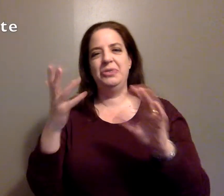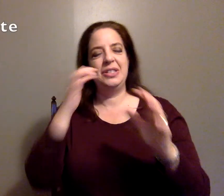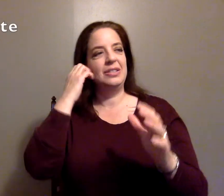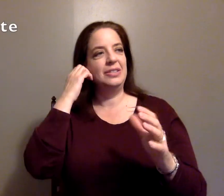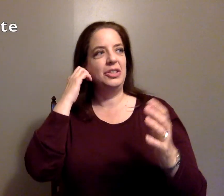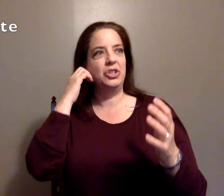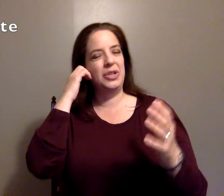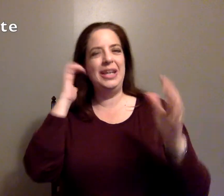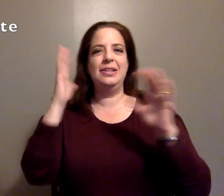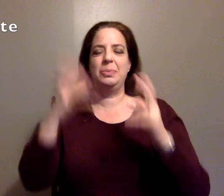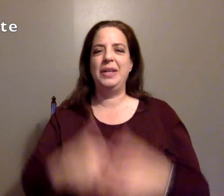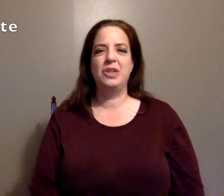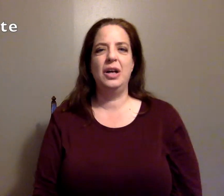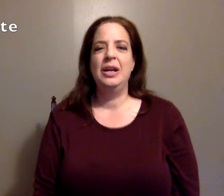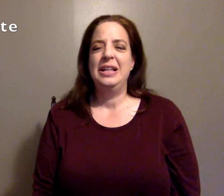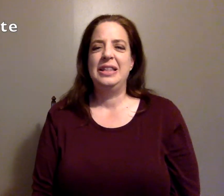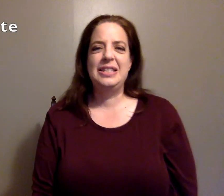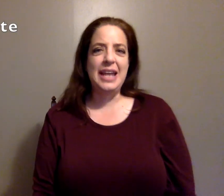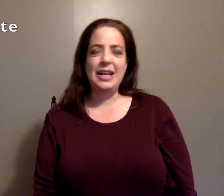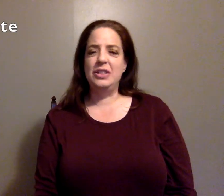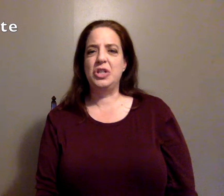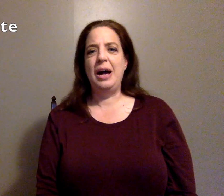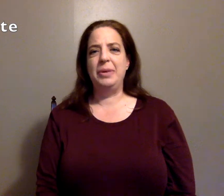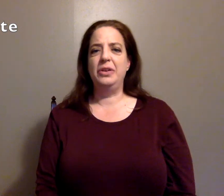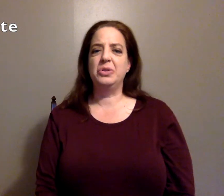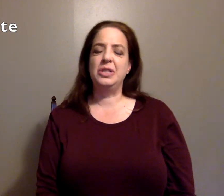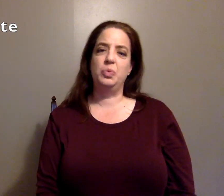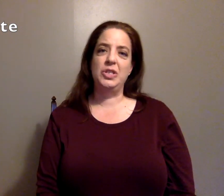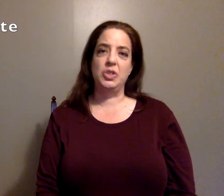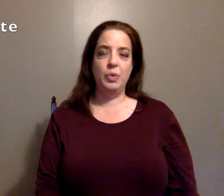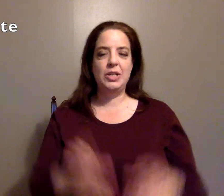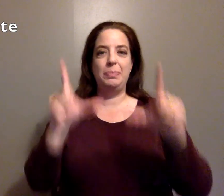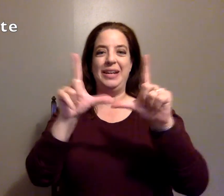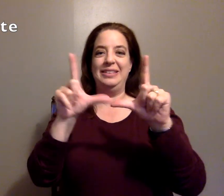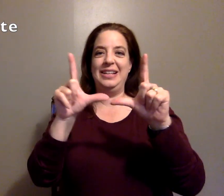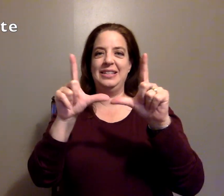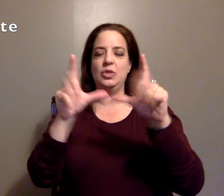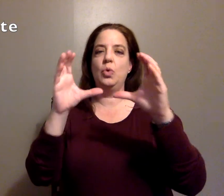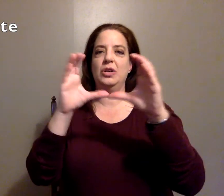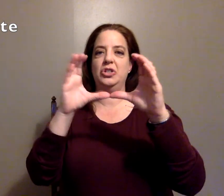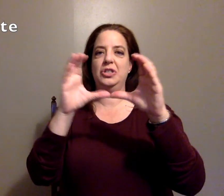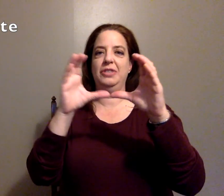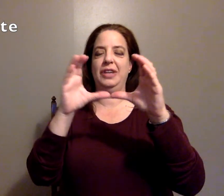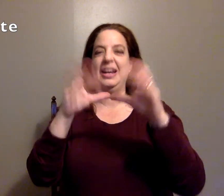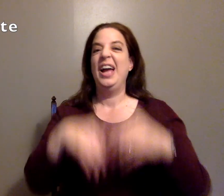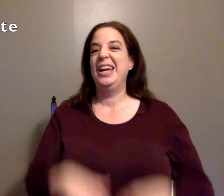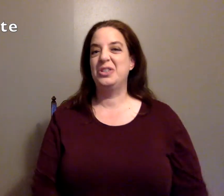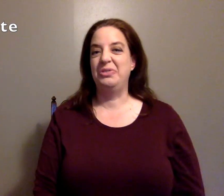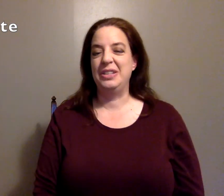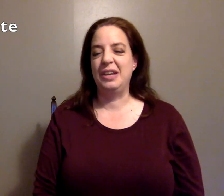is a little tricky. Depends on the state and the job and all those things, which is which, but license or certificate. Here's a fun sign for you,